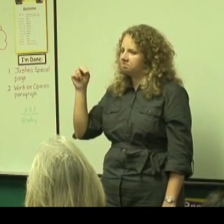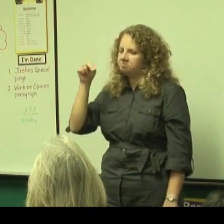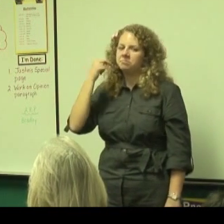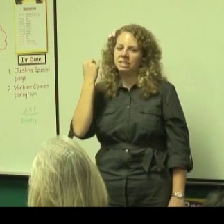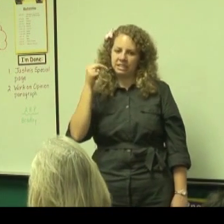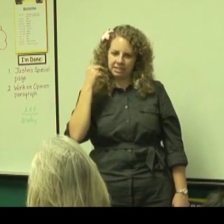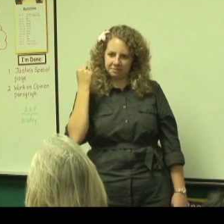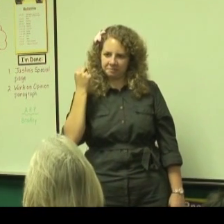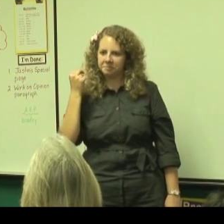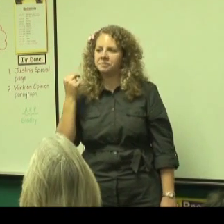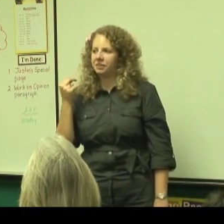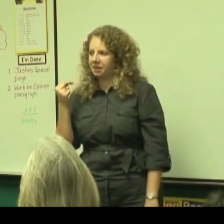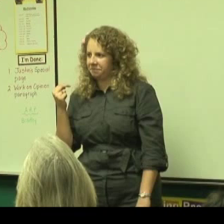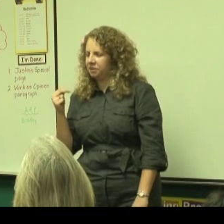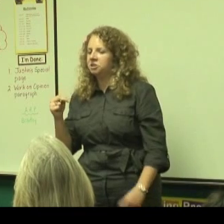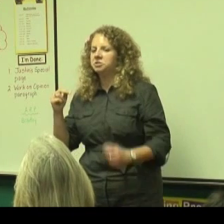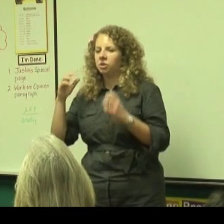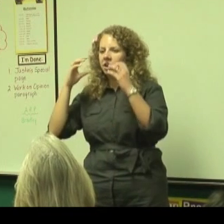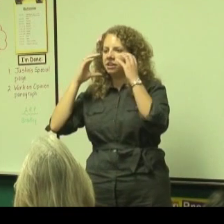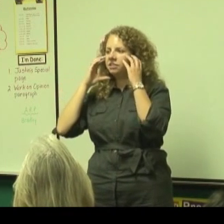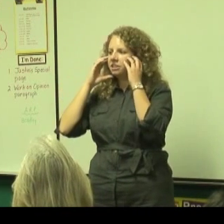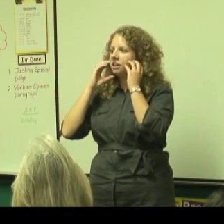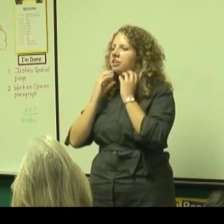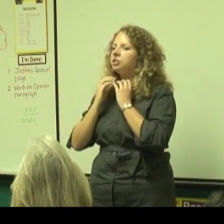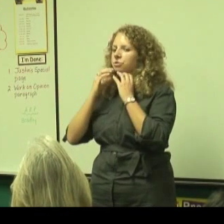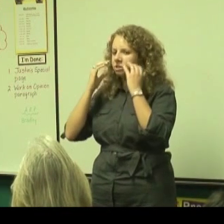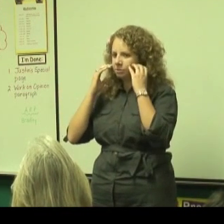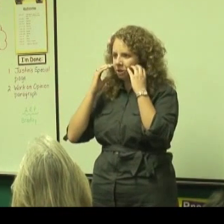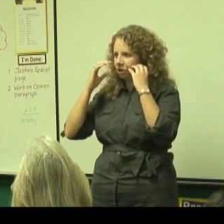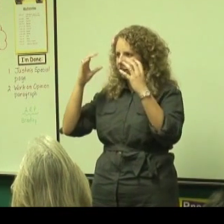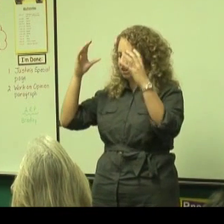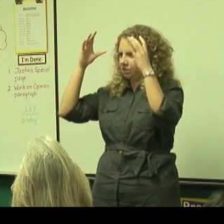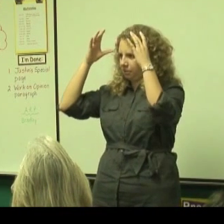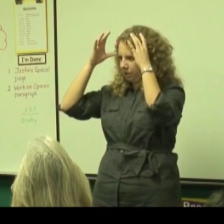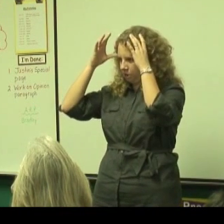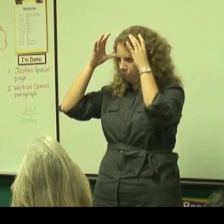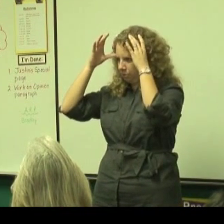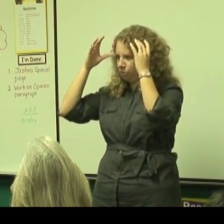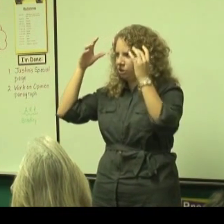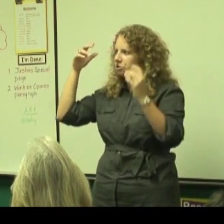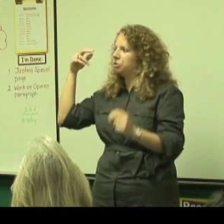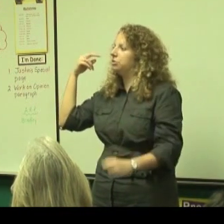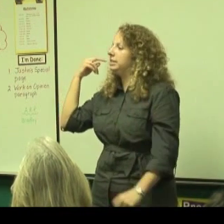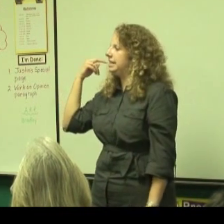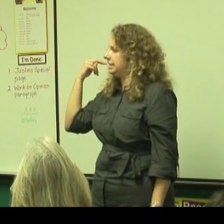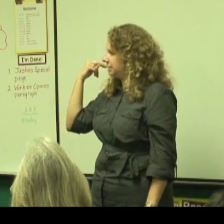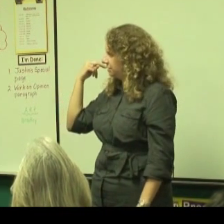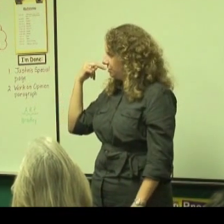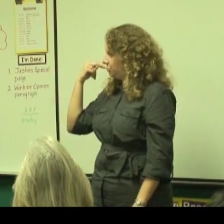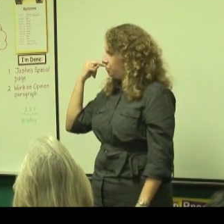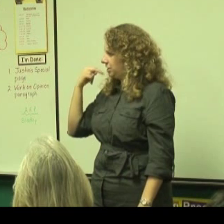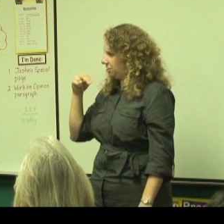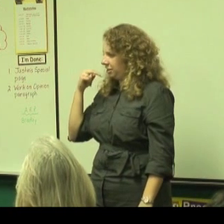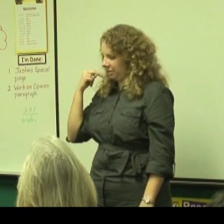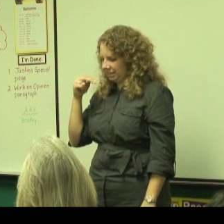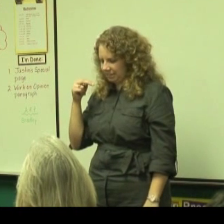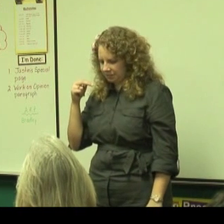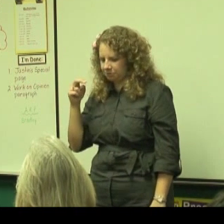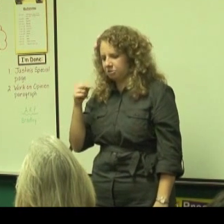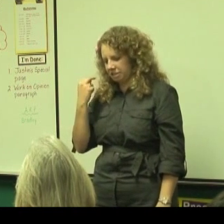Niece. Okay? So anything down here is going to be girl, anything up here will be boy. So niece, be down here, niece, or